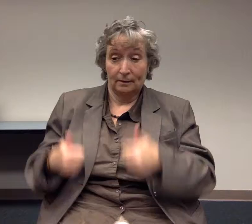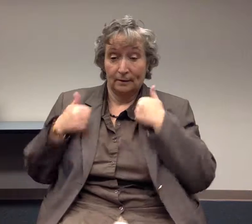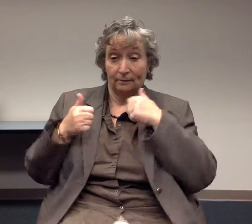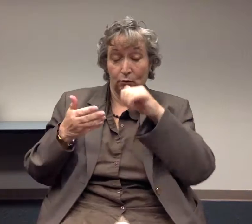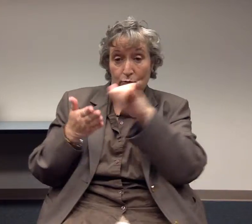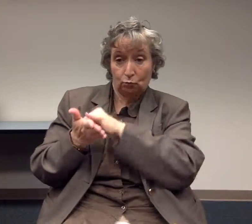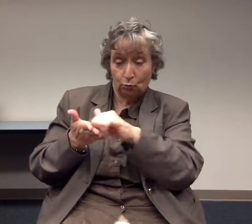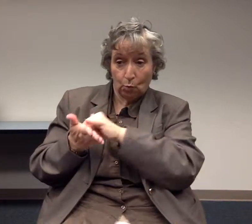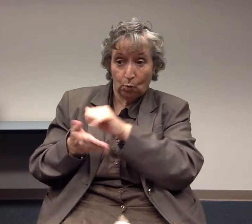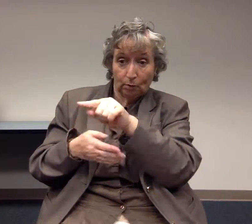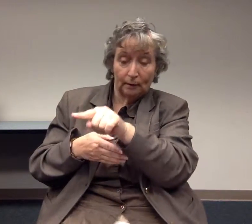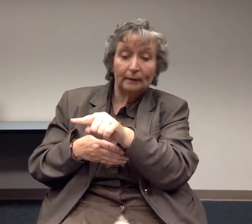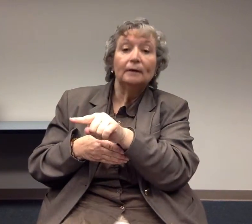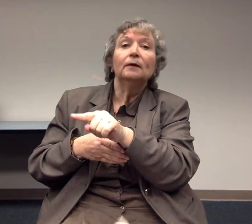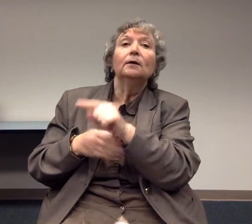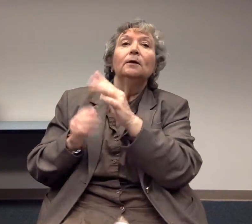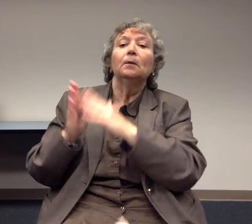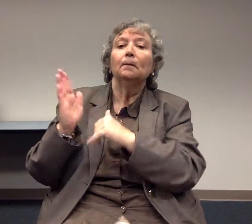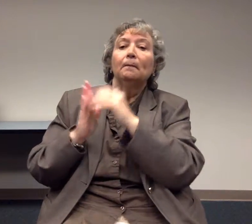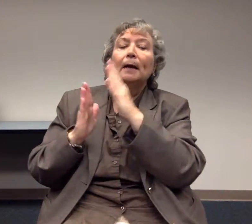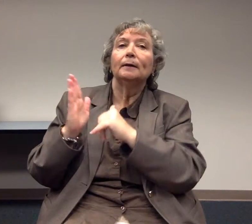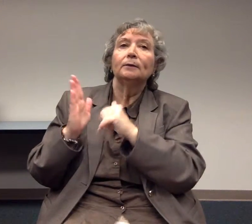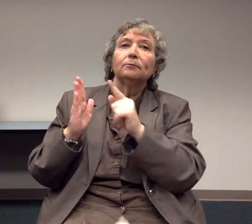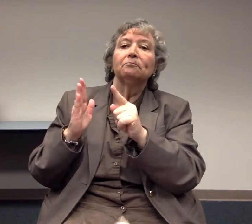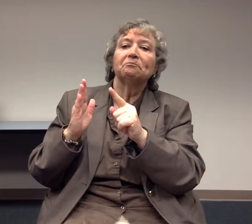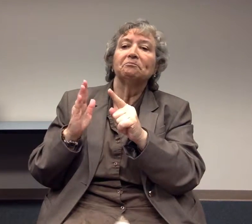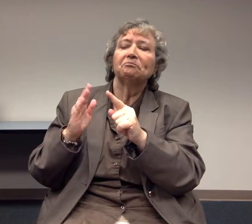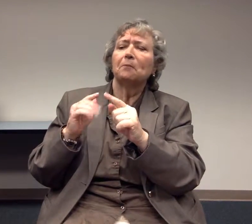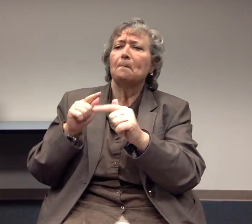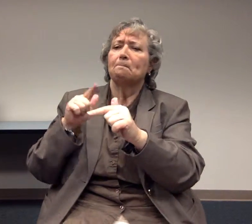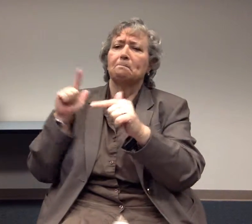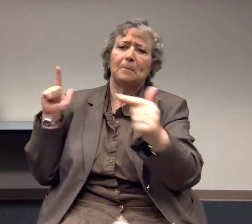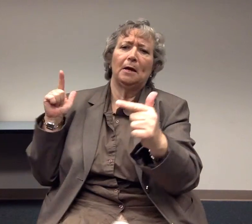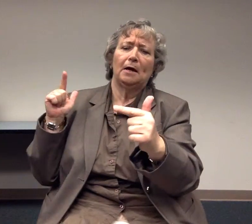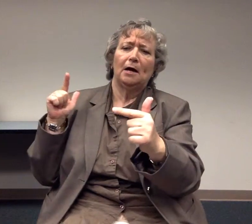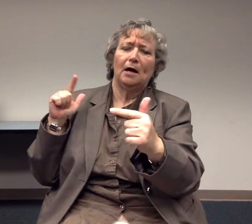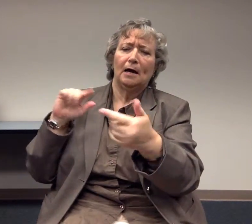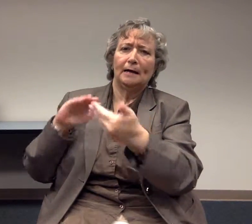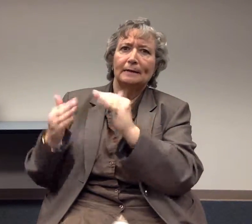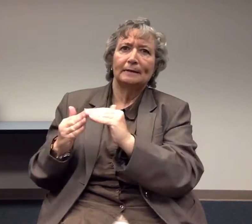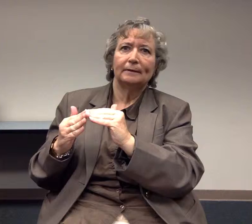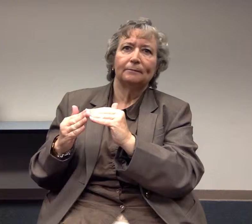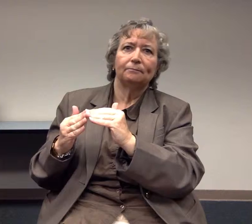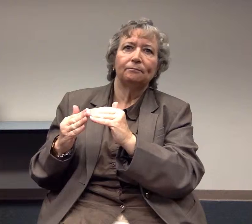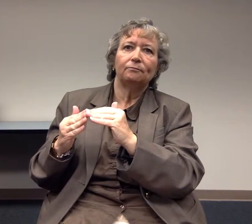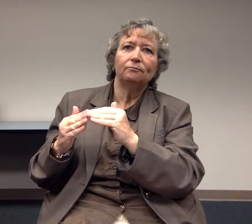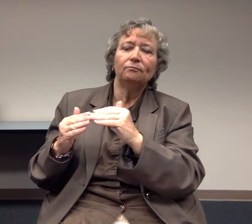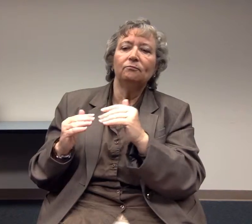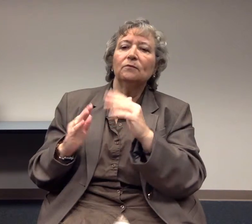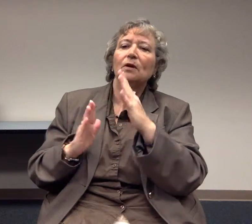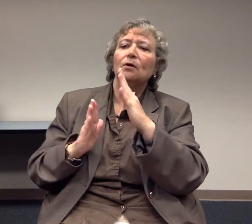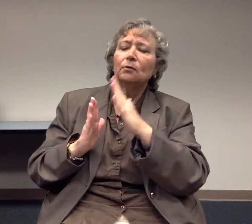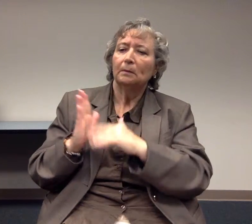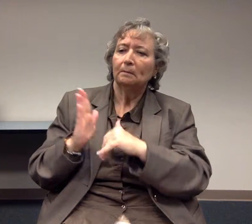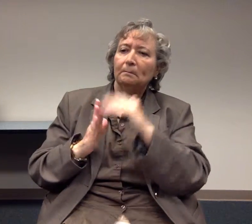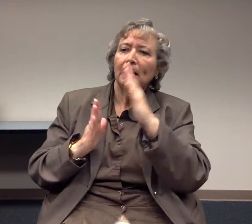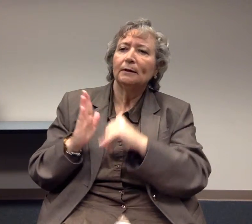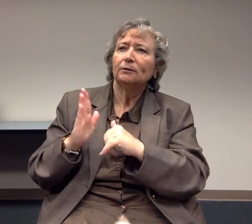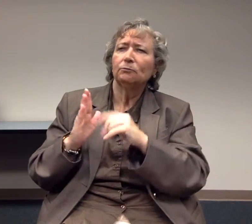this painting right here called The Shelton with Sunspots. So she painted the big building. But she had a special way of painting that